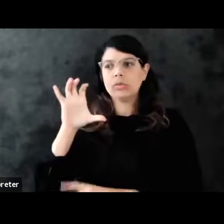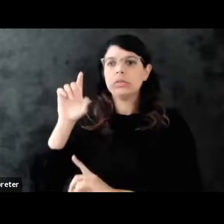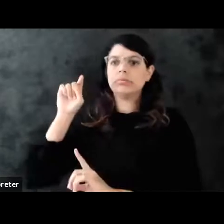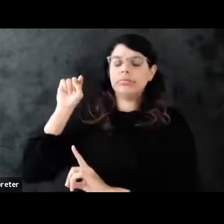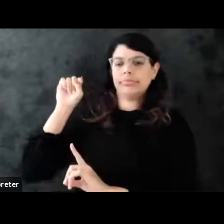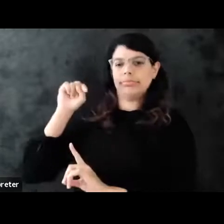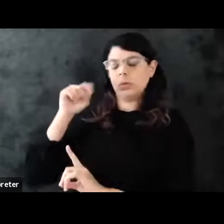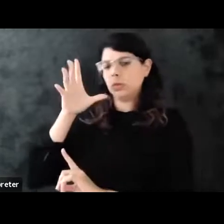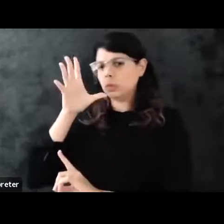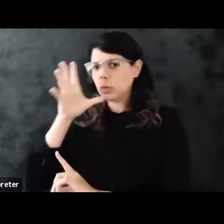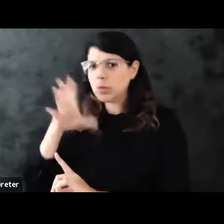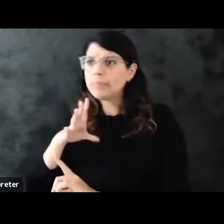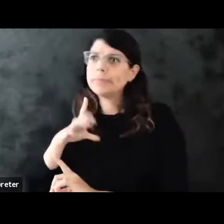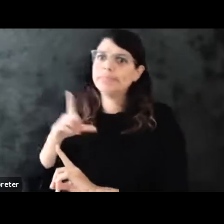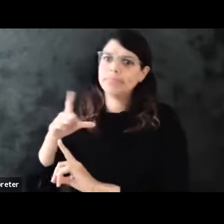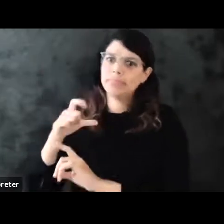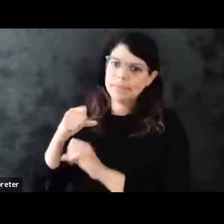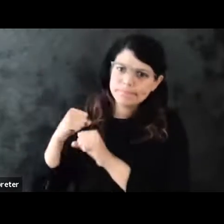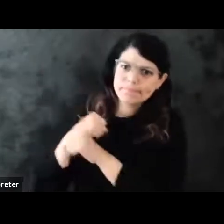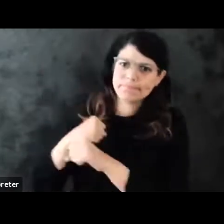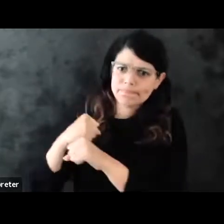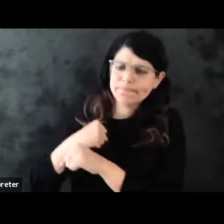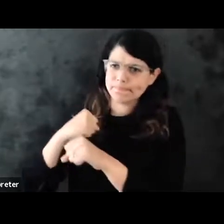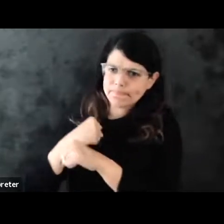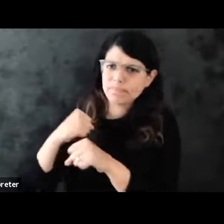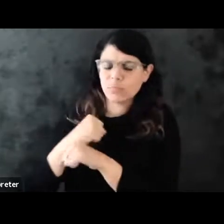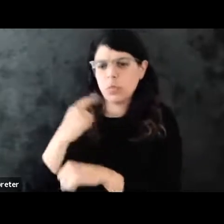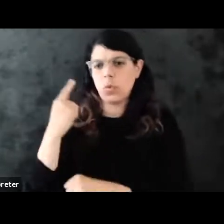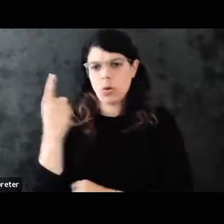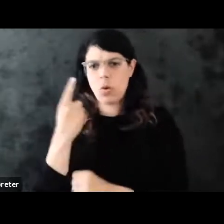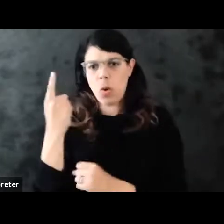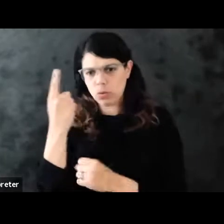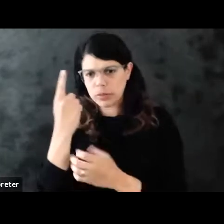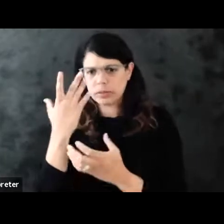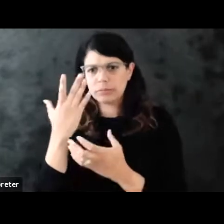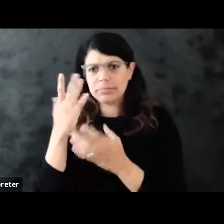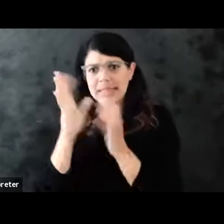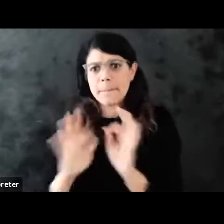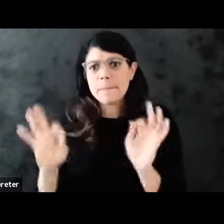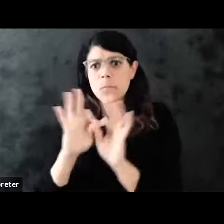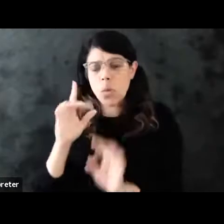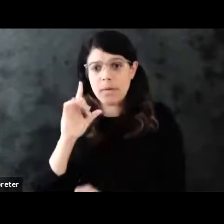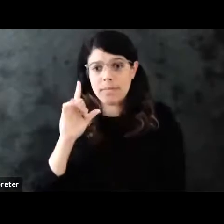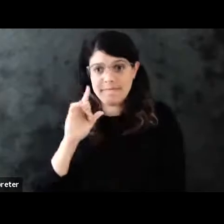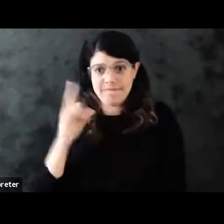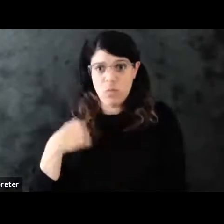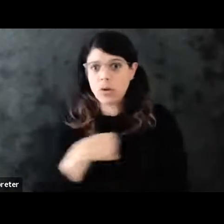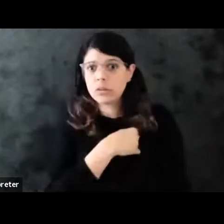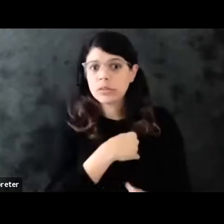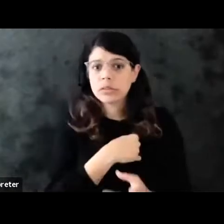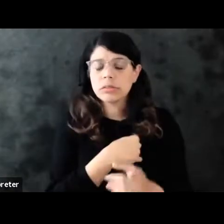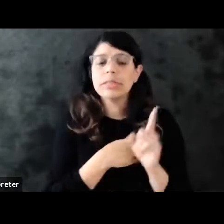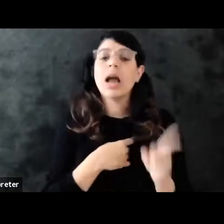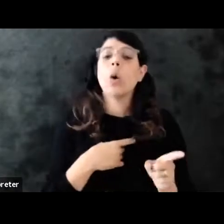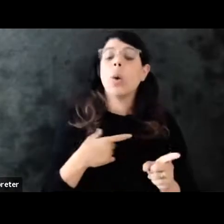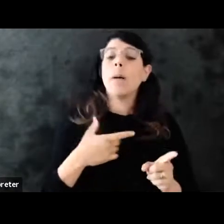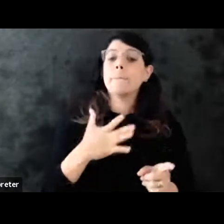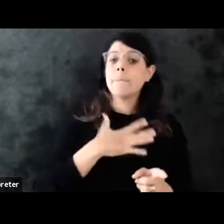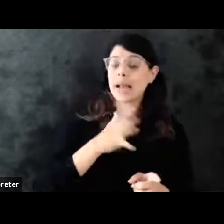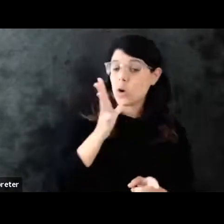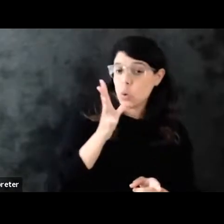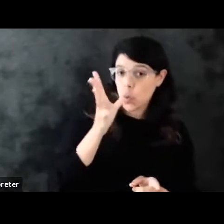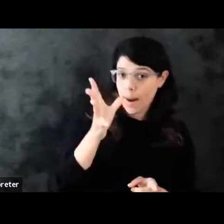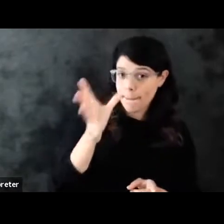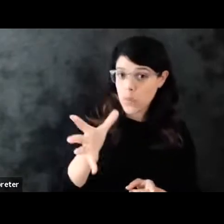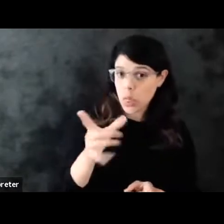My mom's mom, my grandmother, I mentioned to you that my maternal grandfather was one of